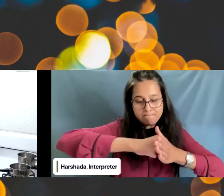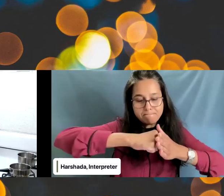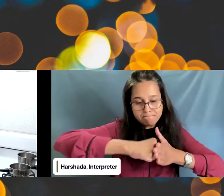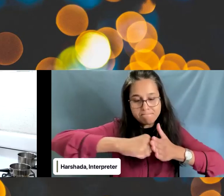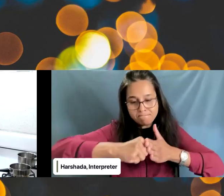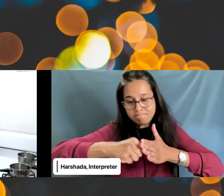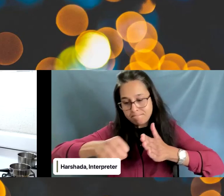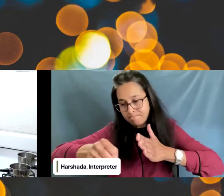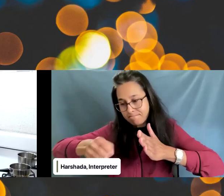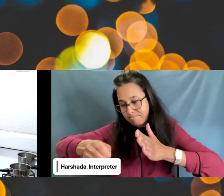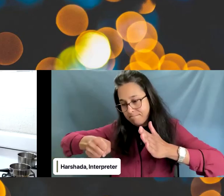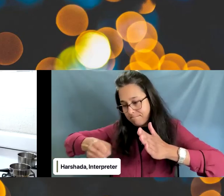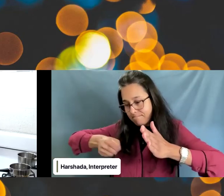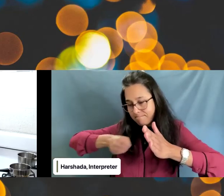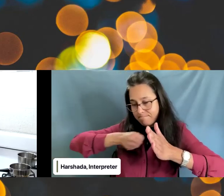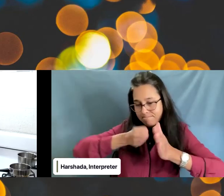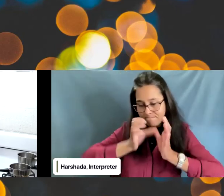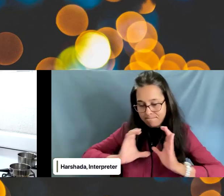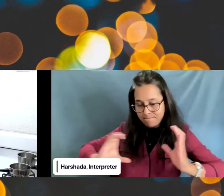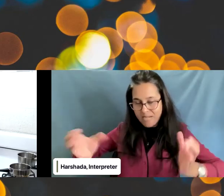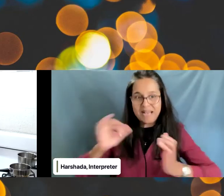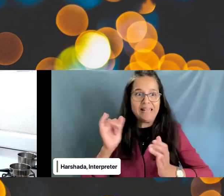Then you build your wall.